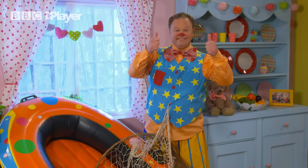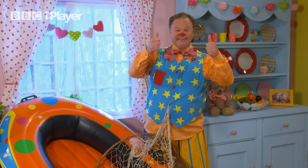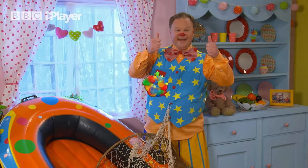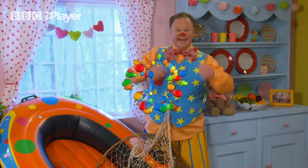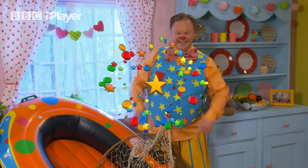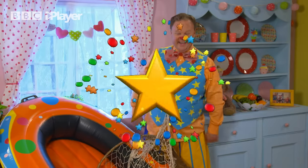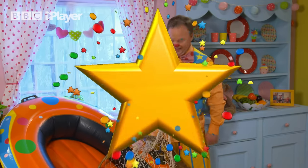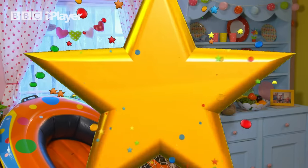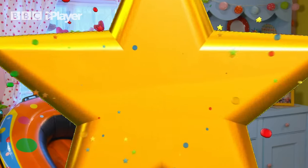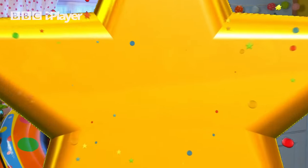Very good.